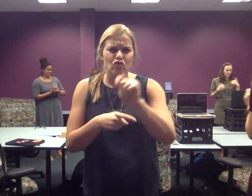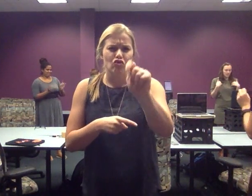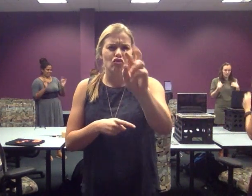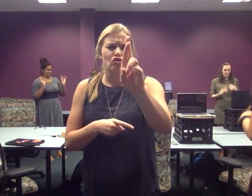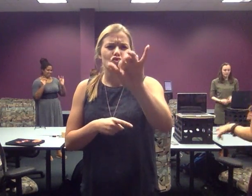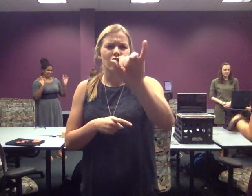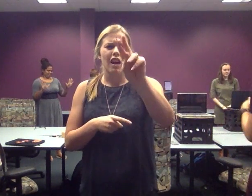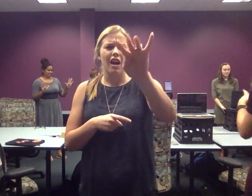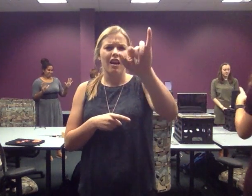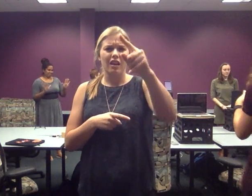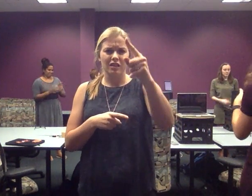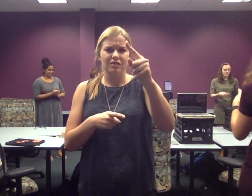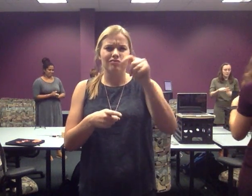And they lacked supplies.